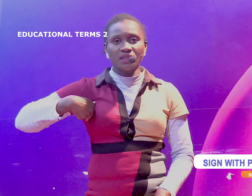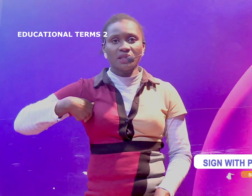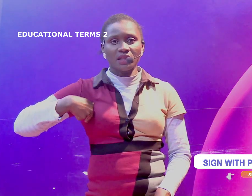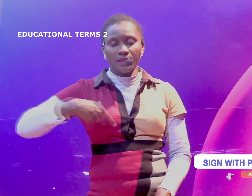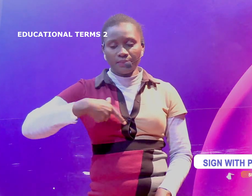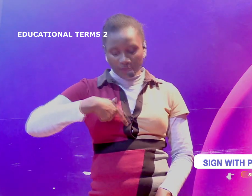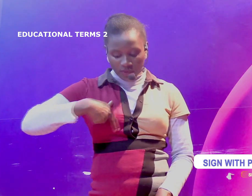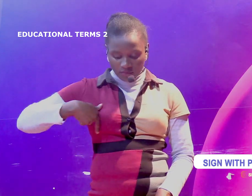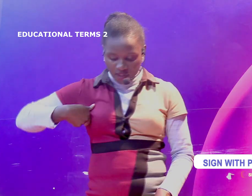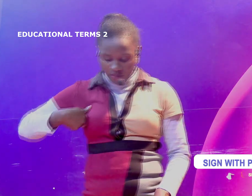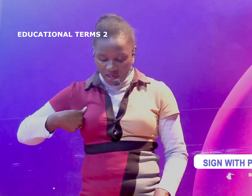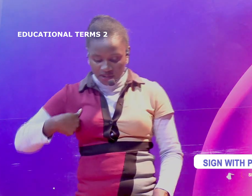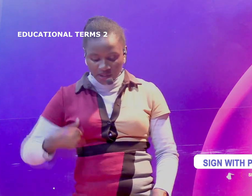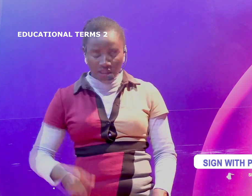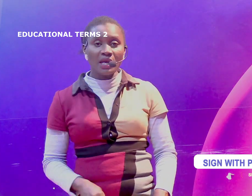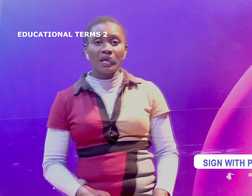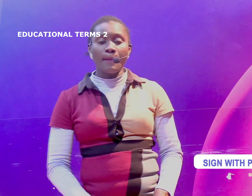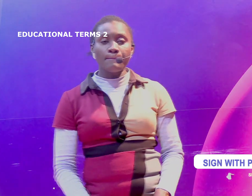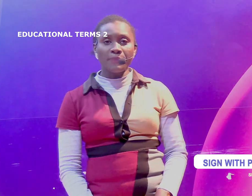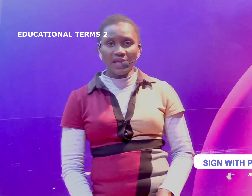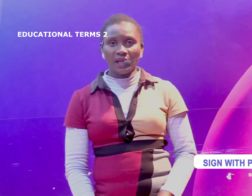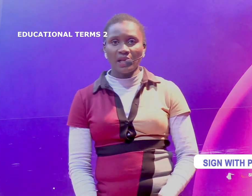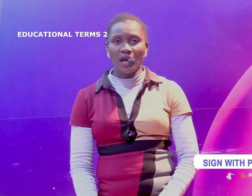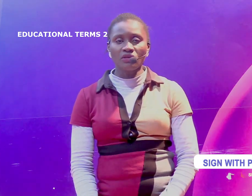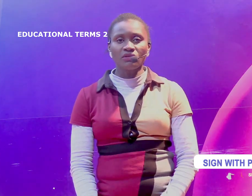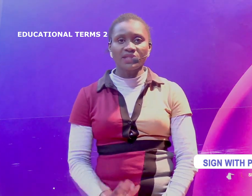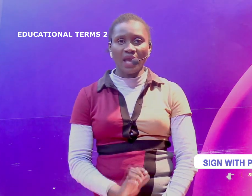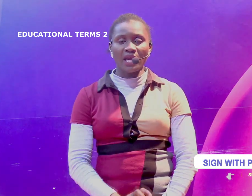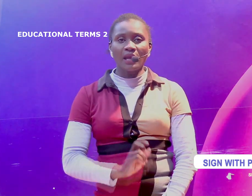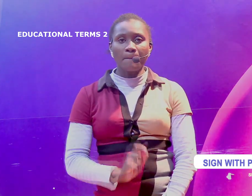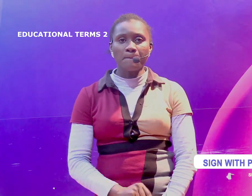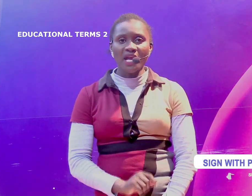here, make a badge. And then bell. How do we sign bell?